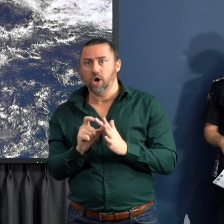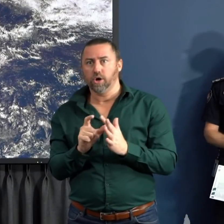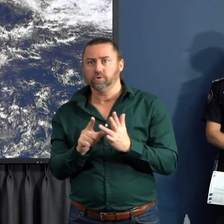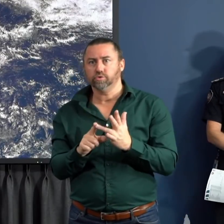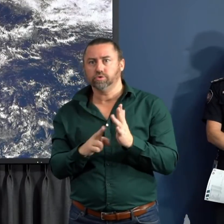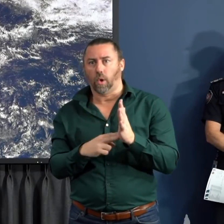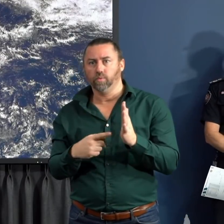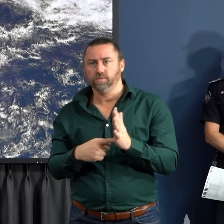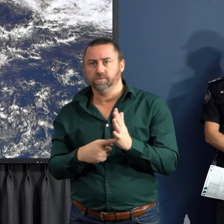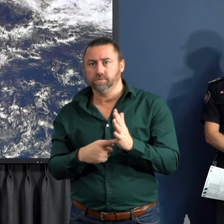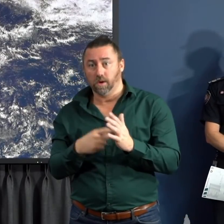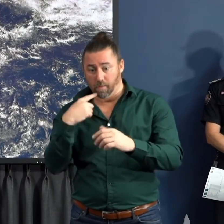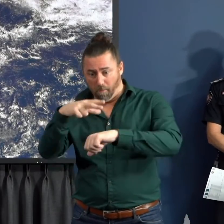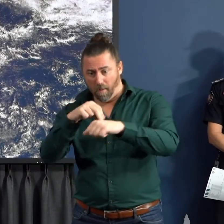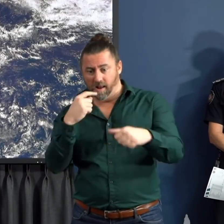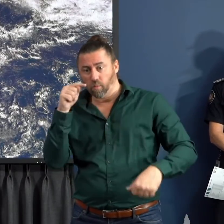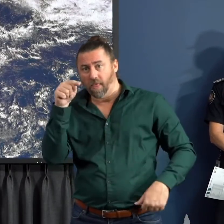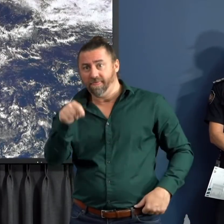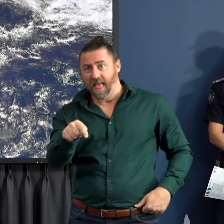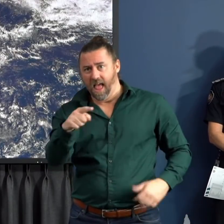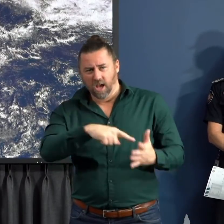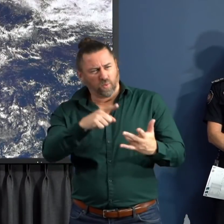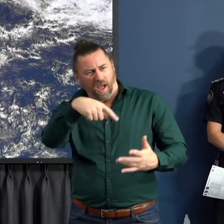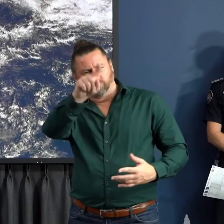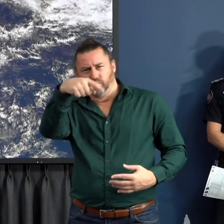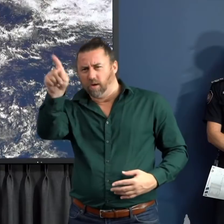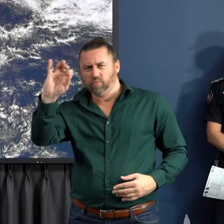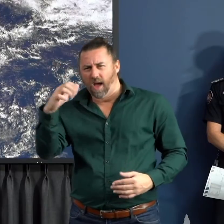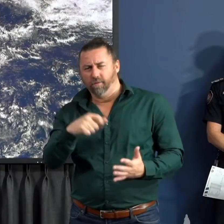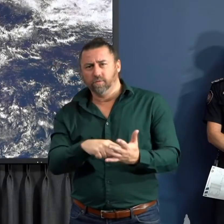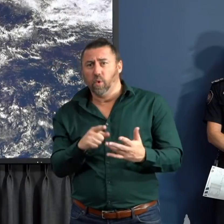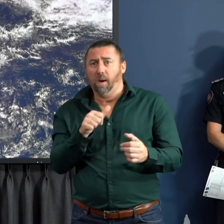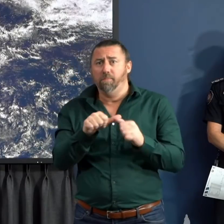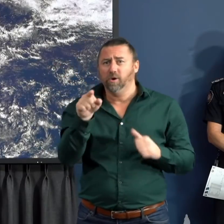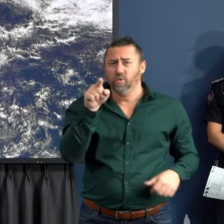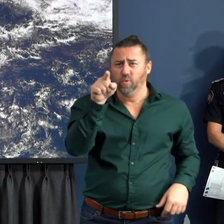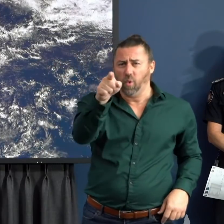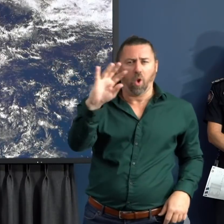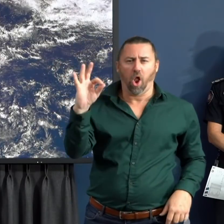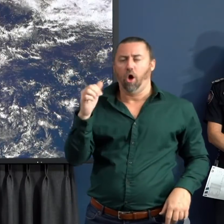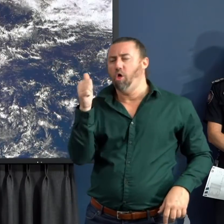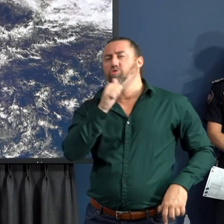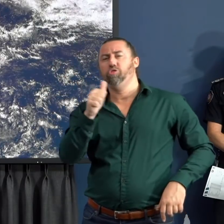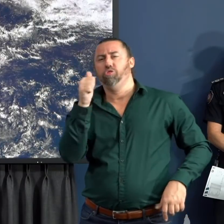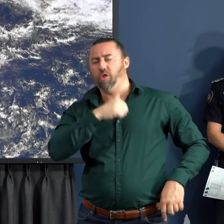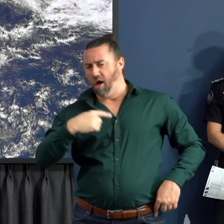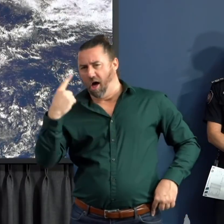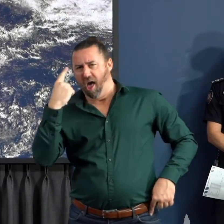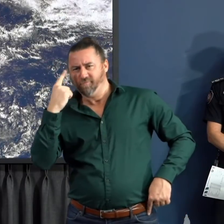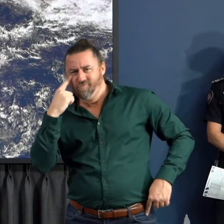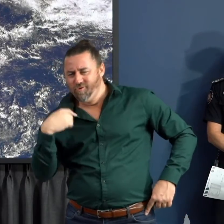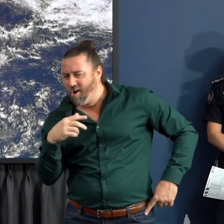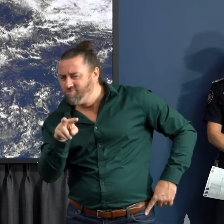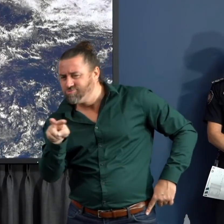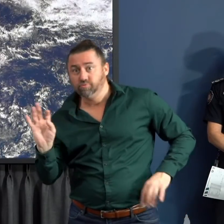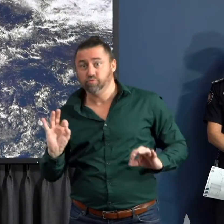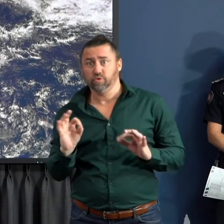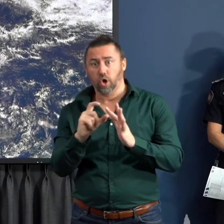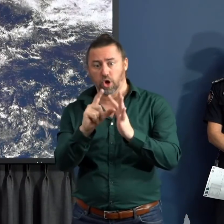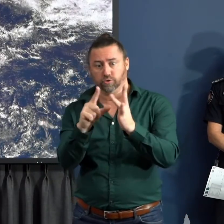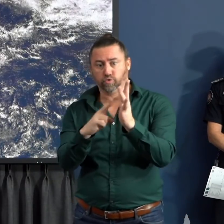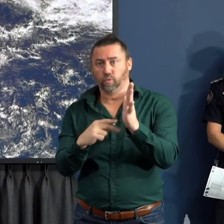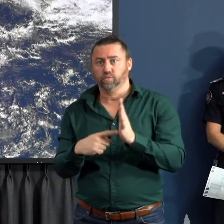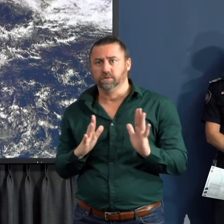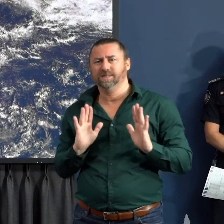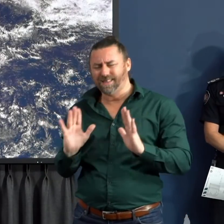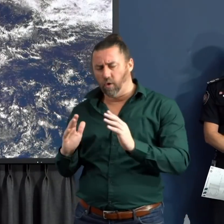make sure that we keep people safe, but the way you can help us is to make sure that you stay away from that. And the message too for our community in